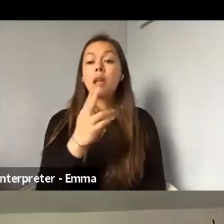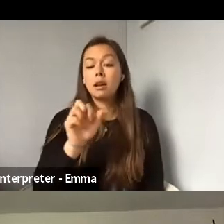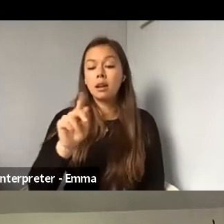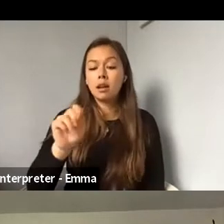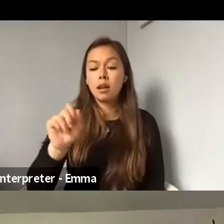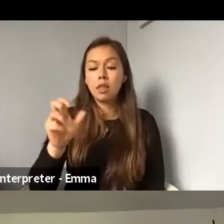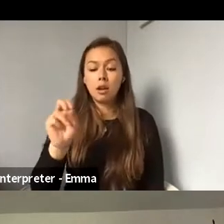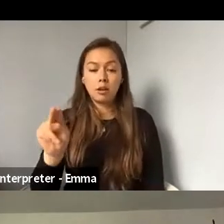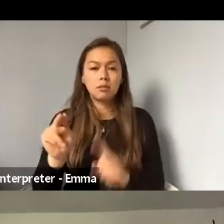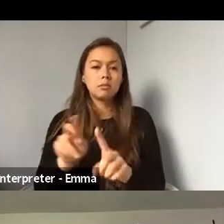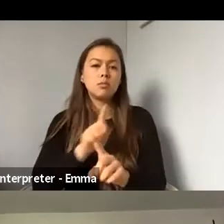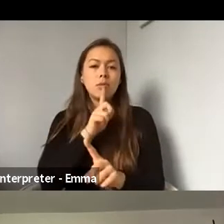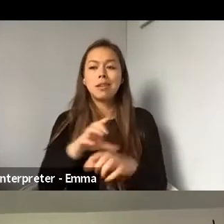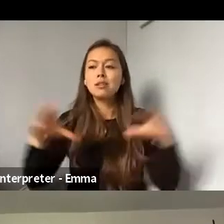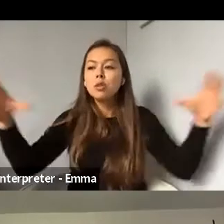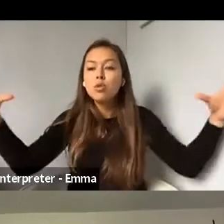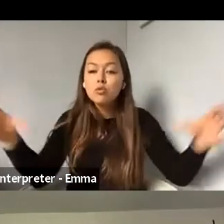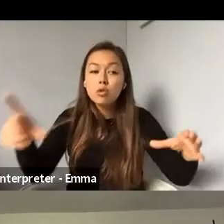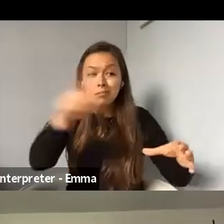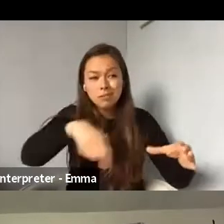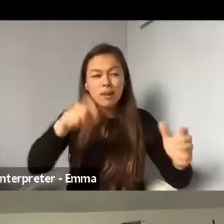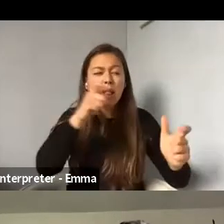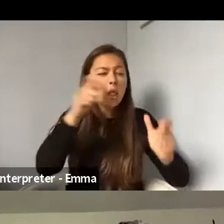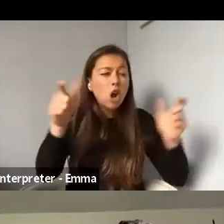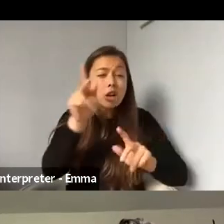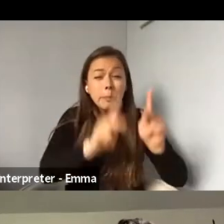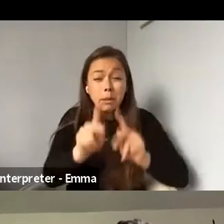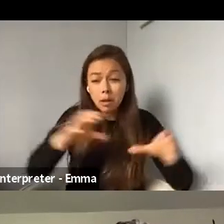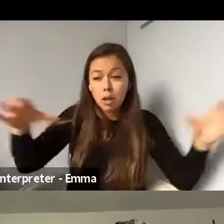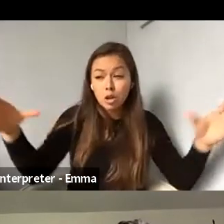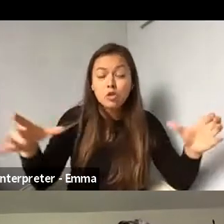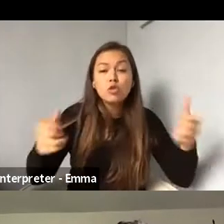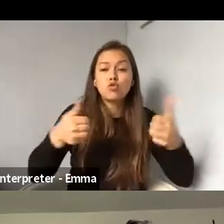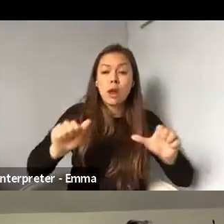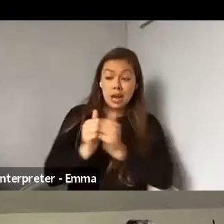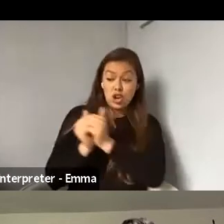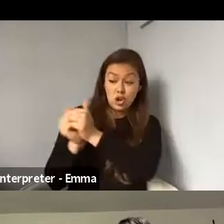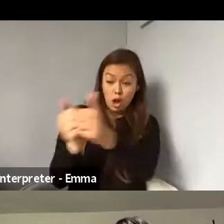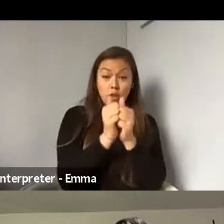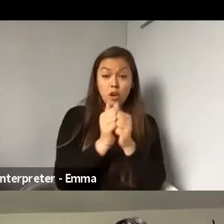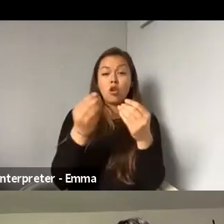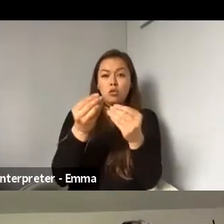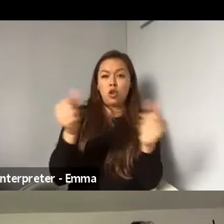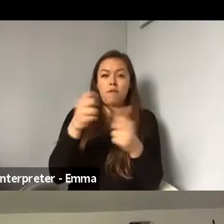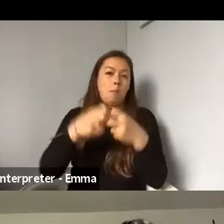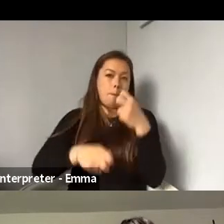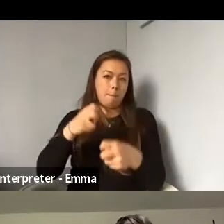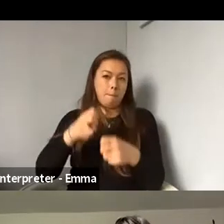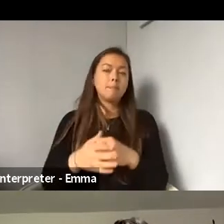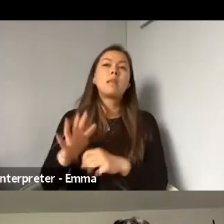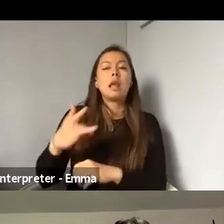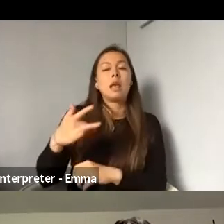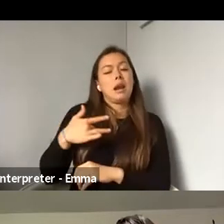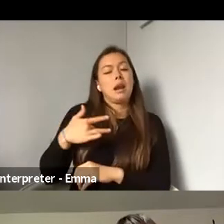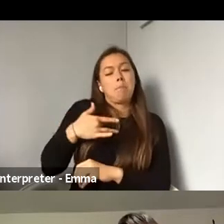trying to solve a problem together. Traditionally, hackathons were kind of invented in the tech industry, but there tends to